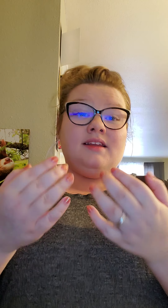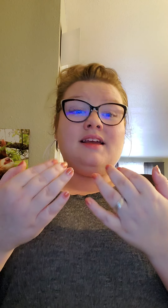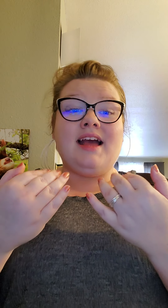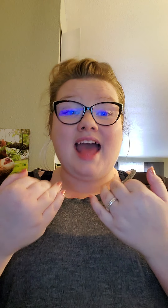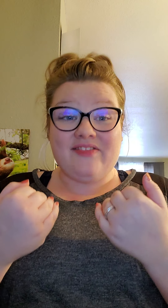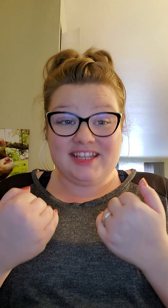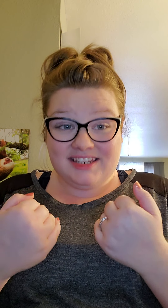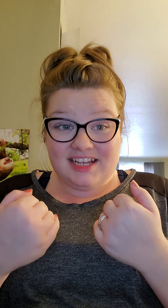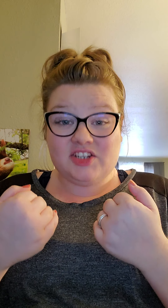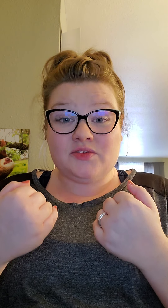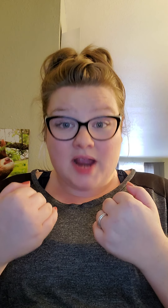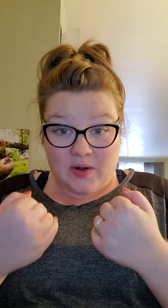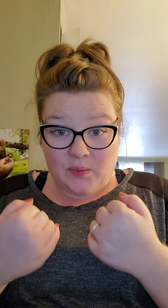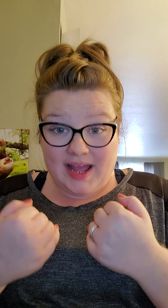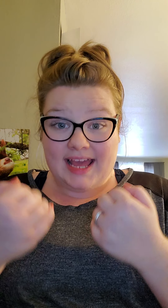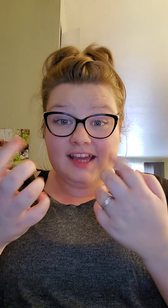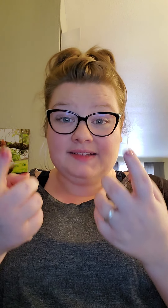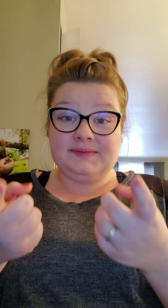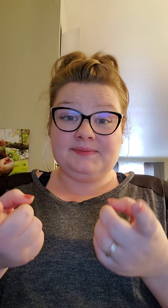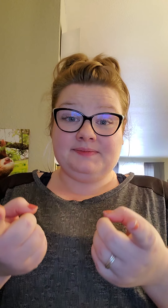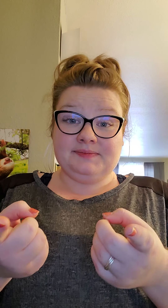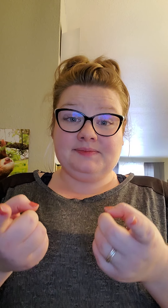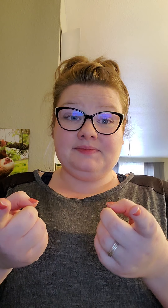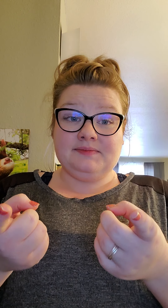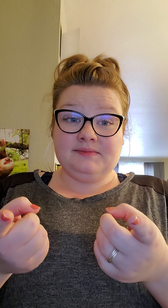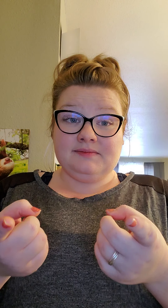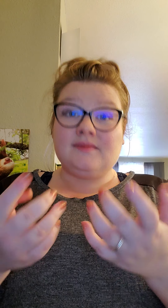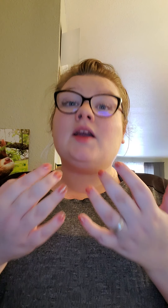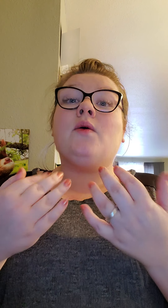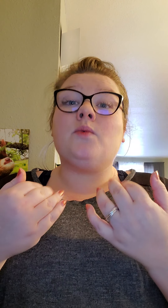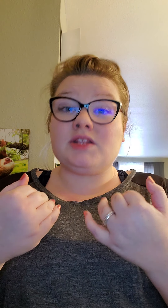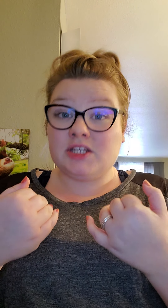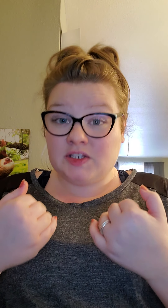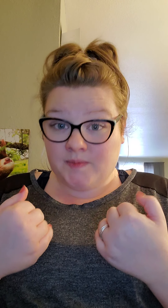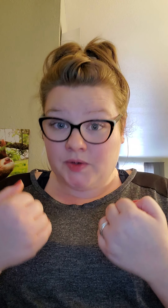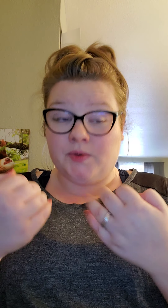And the dish ran away with the spoon.